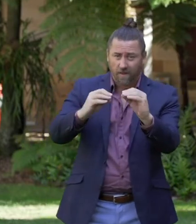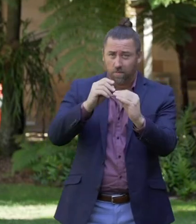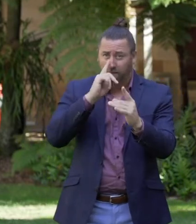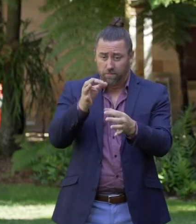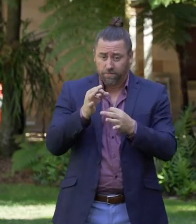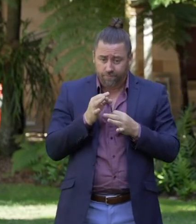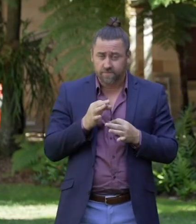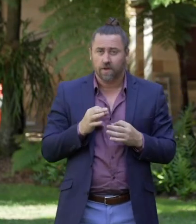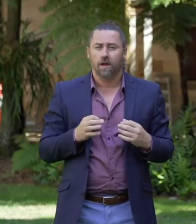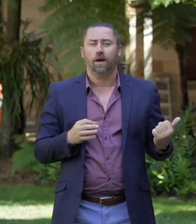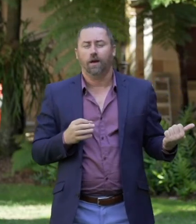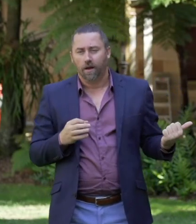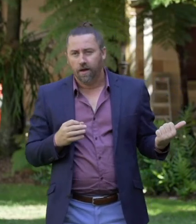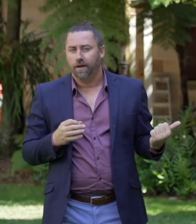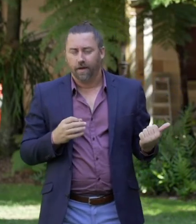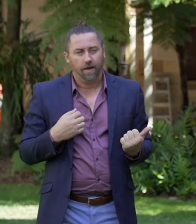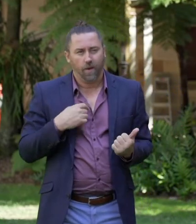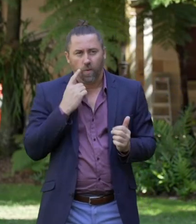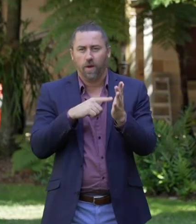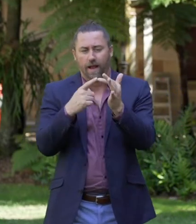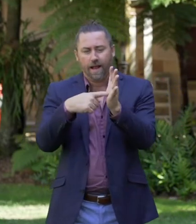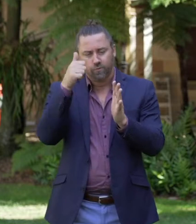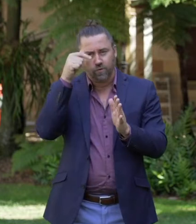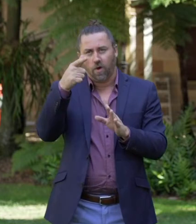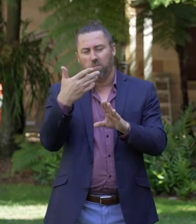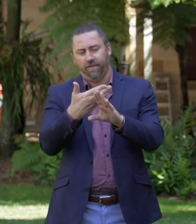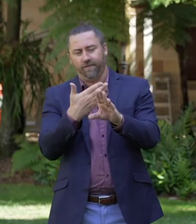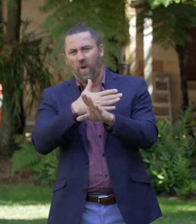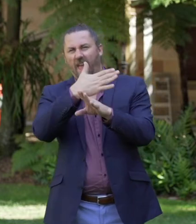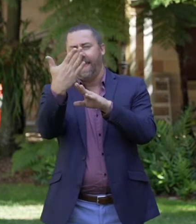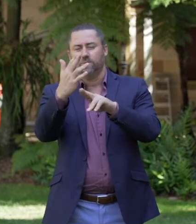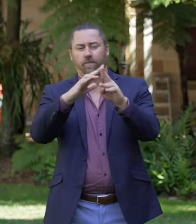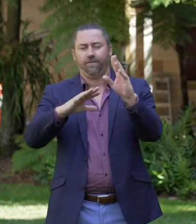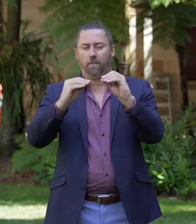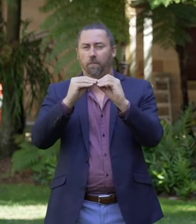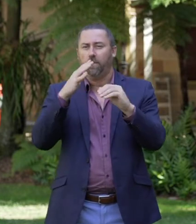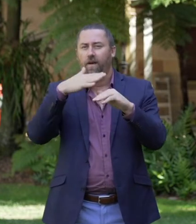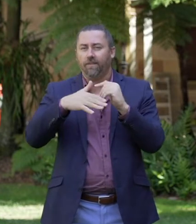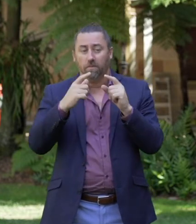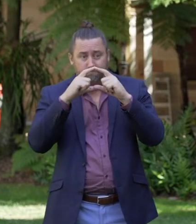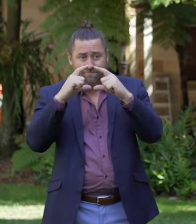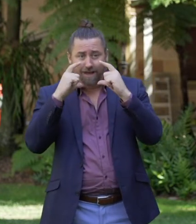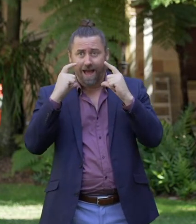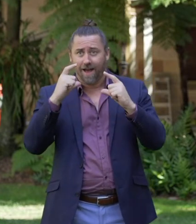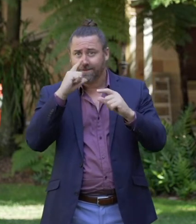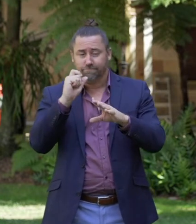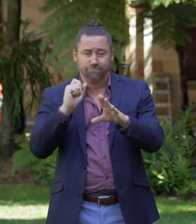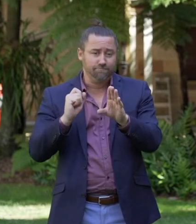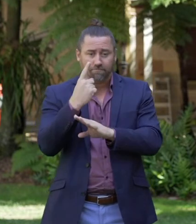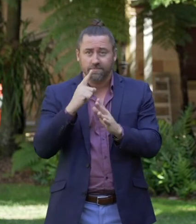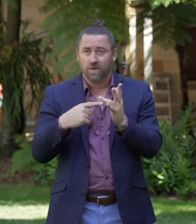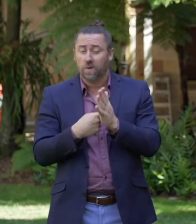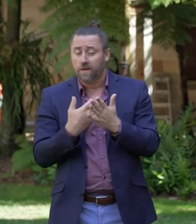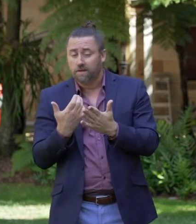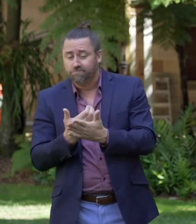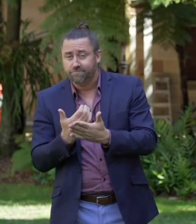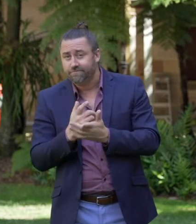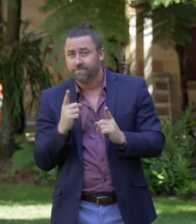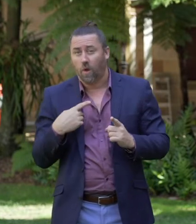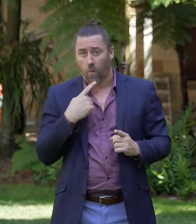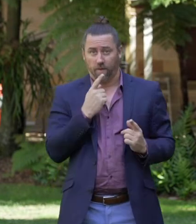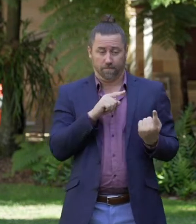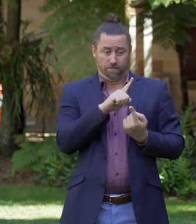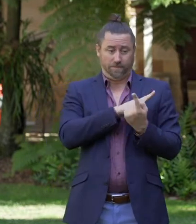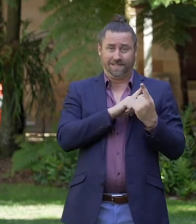I will definitely let Queenslanders know before the end of the month about what restrictions will be eased. I hope to meet with Dr.